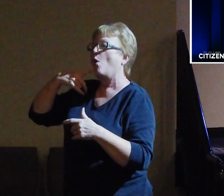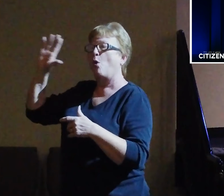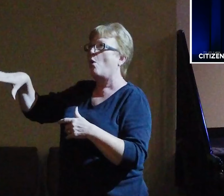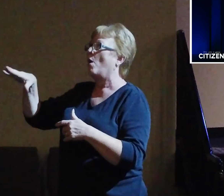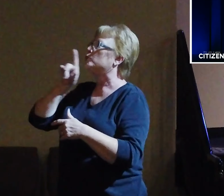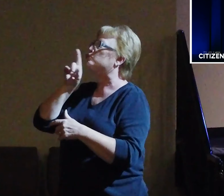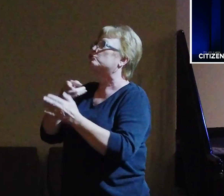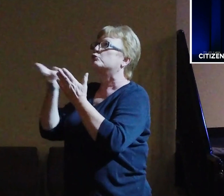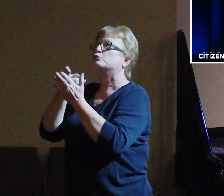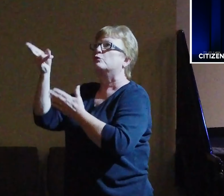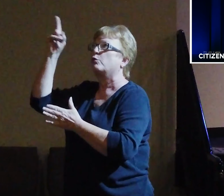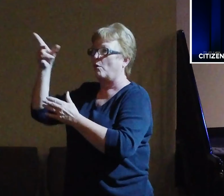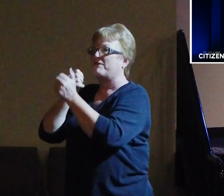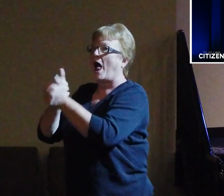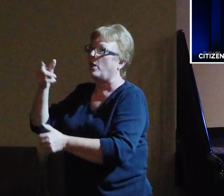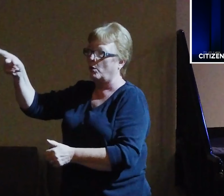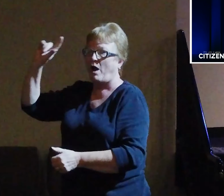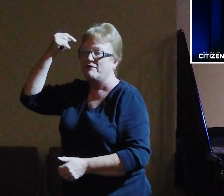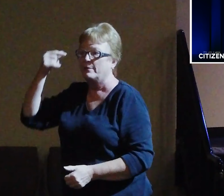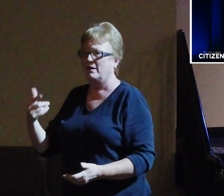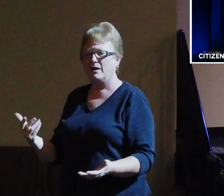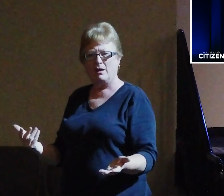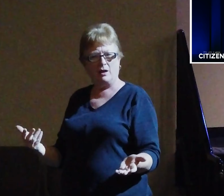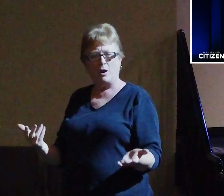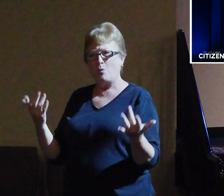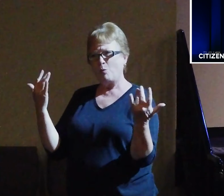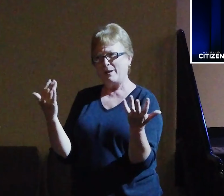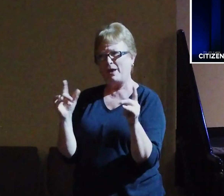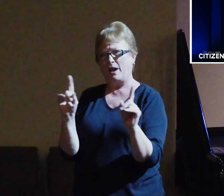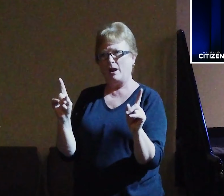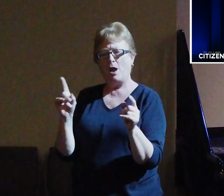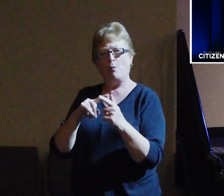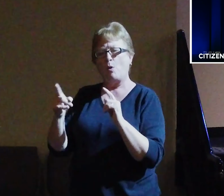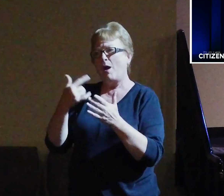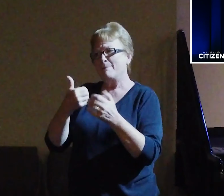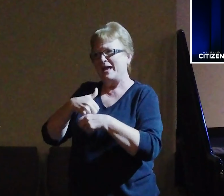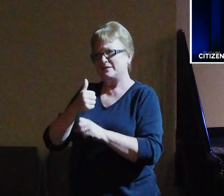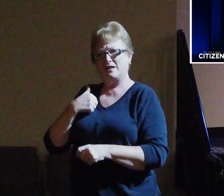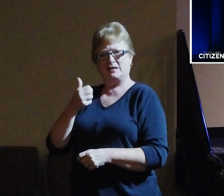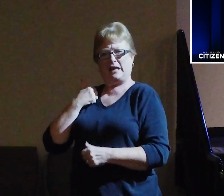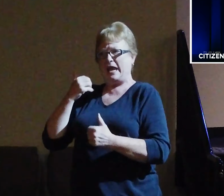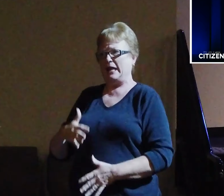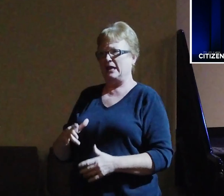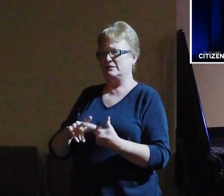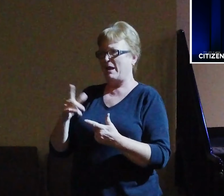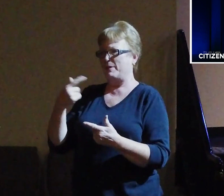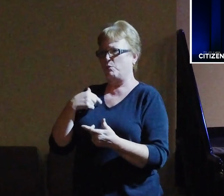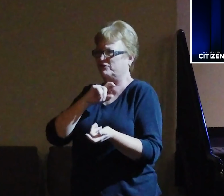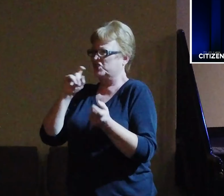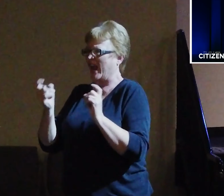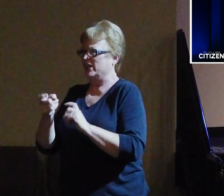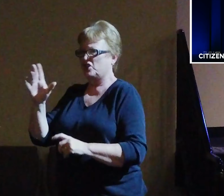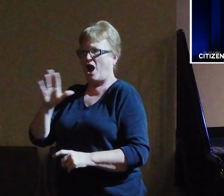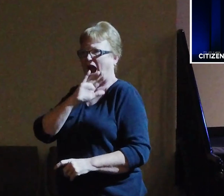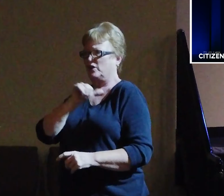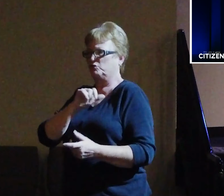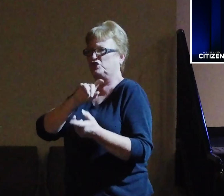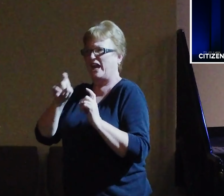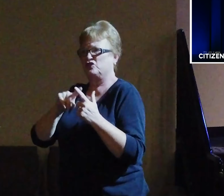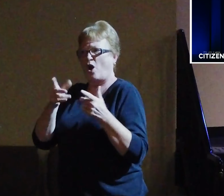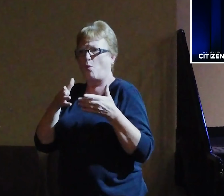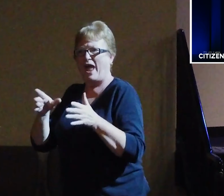truth. And though we are Canadian, what makes us so has shifted as our circumstances have shifted. And